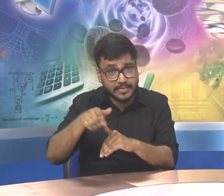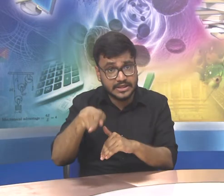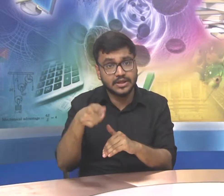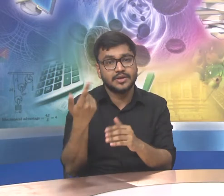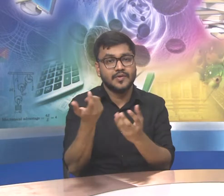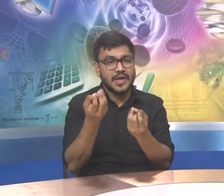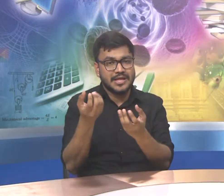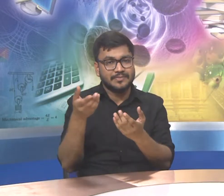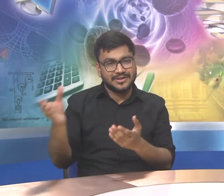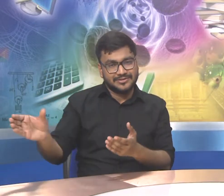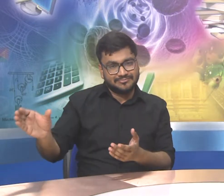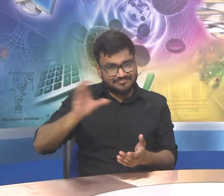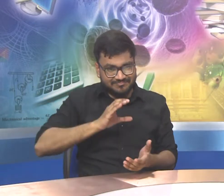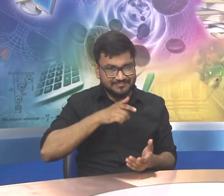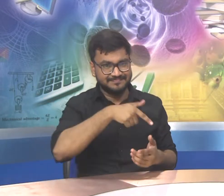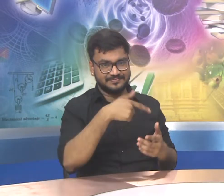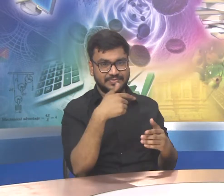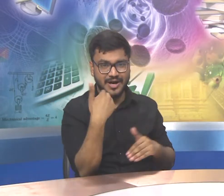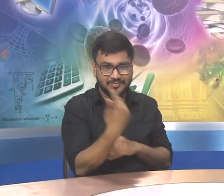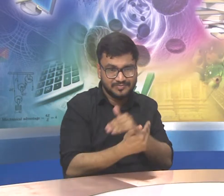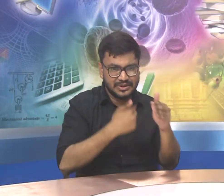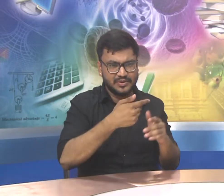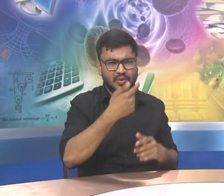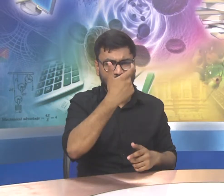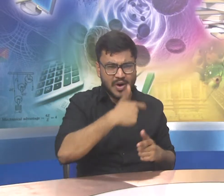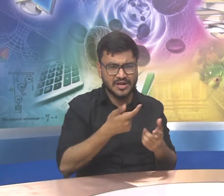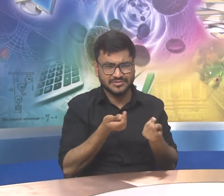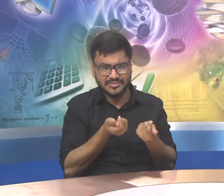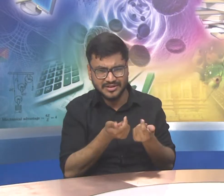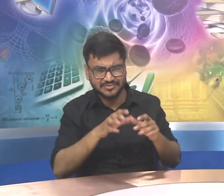Overdraft facility with a specified limit